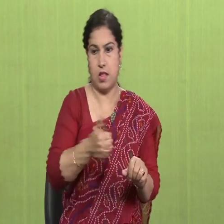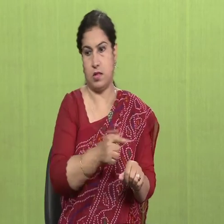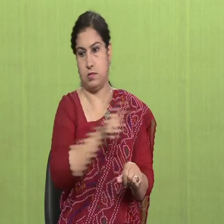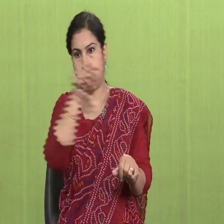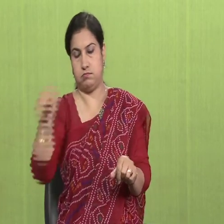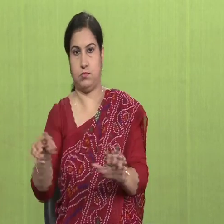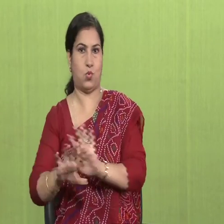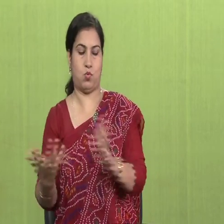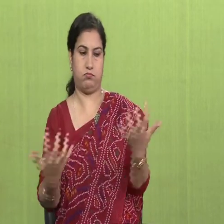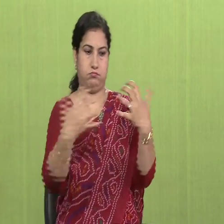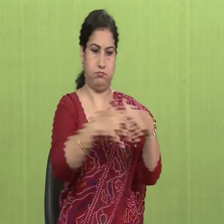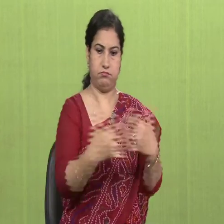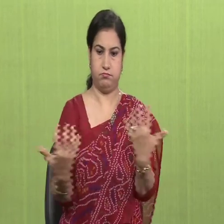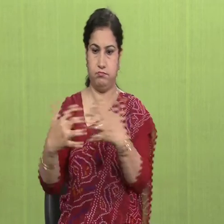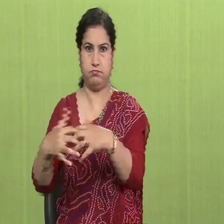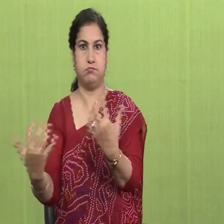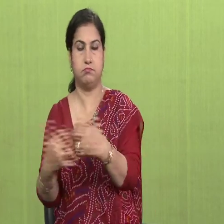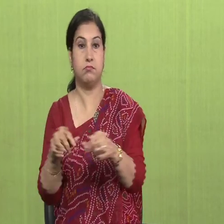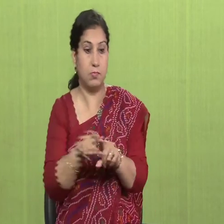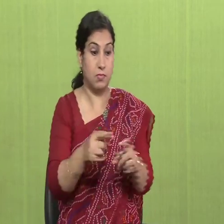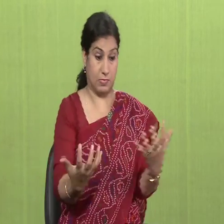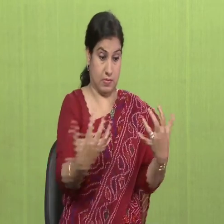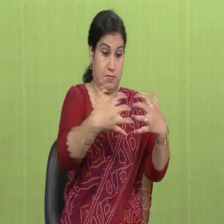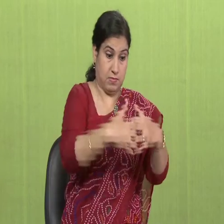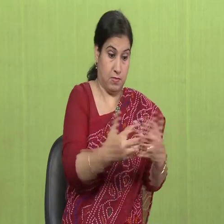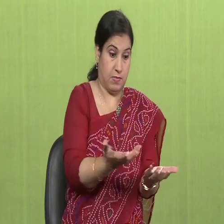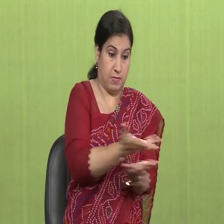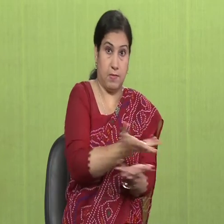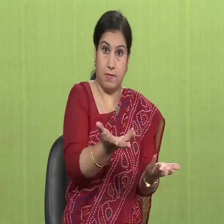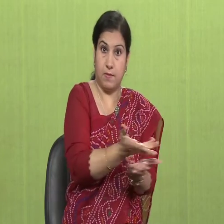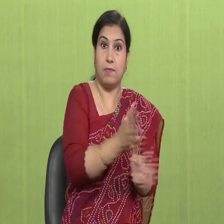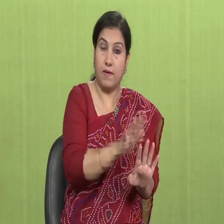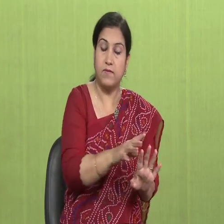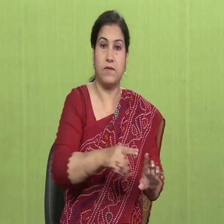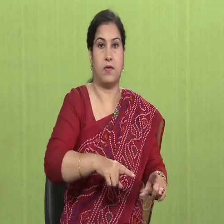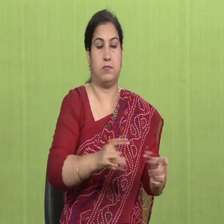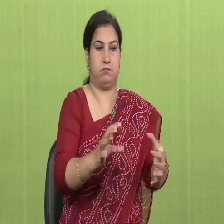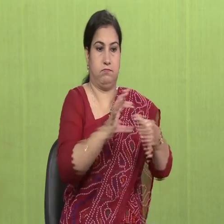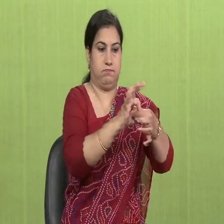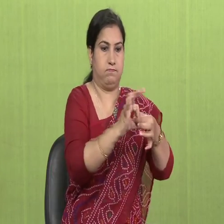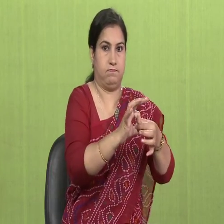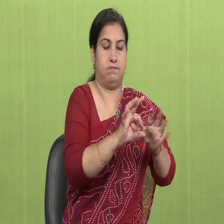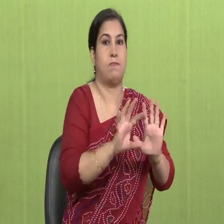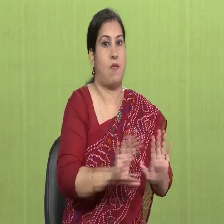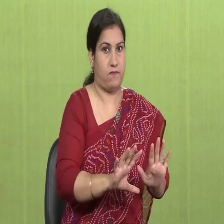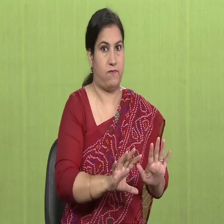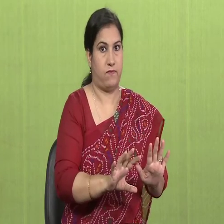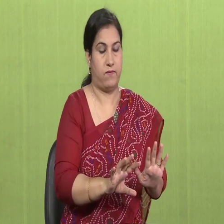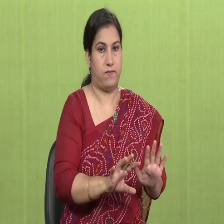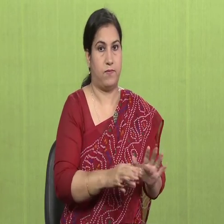These are interdependent and interrelated in the